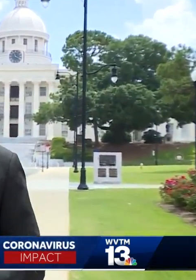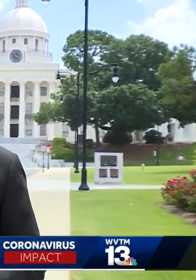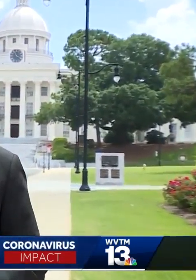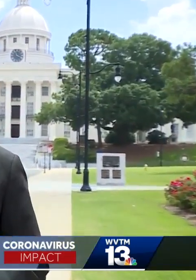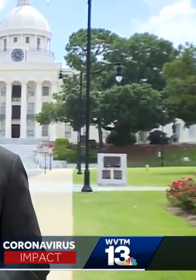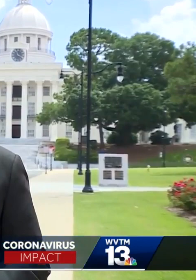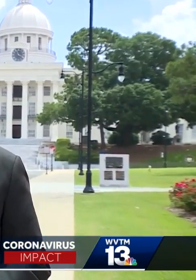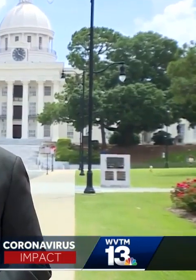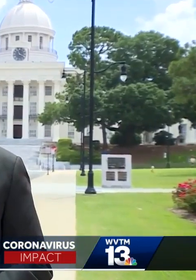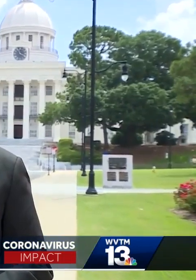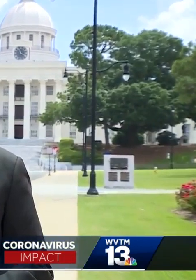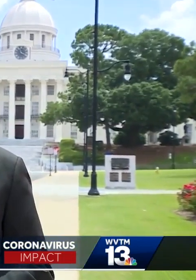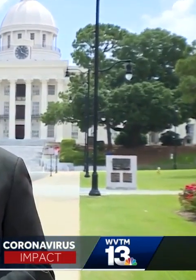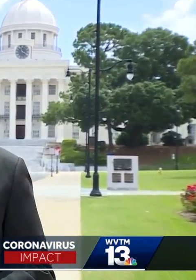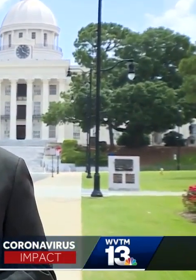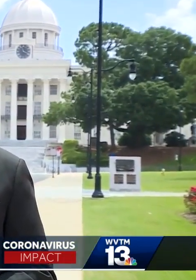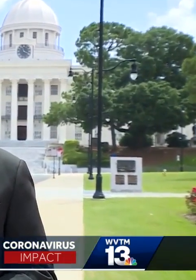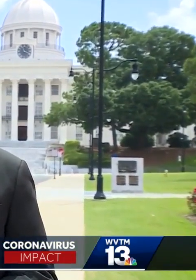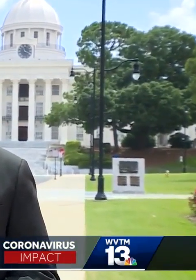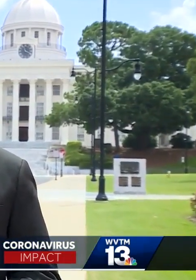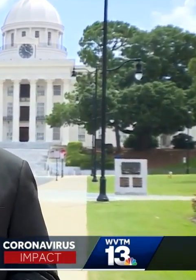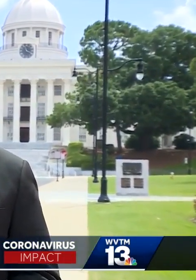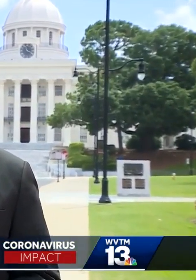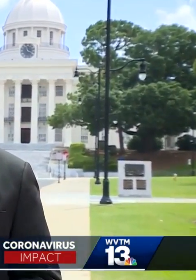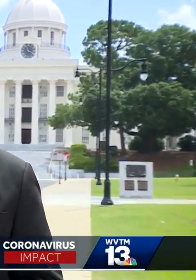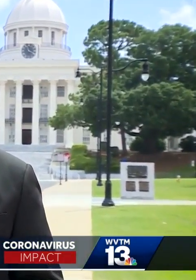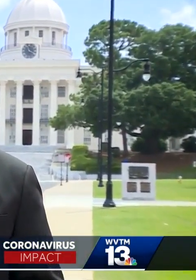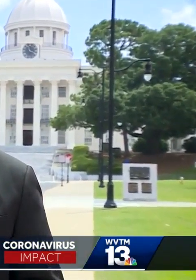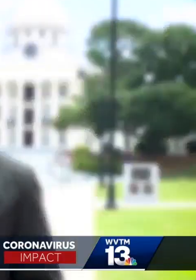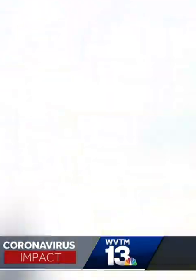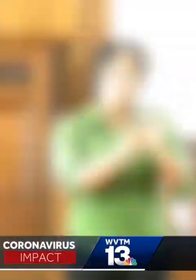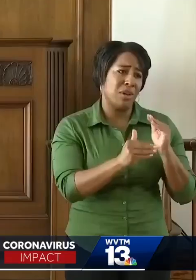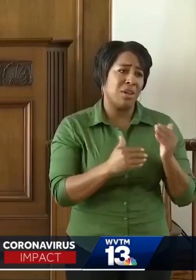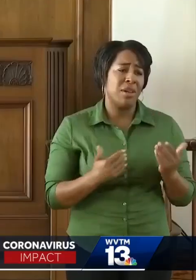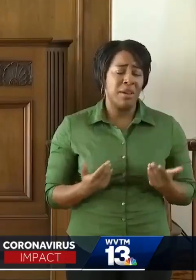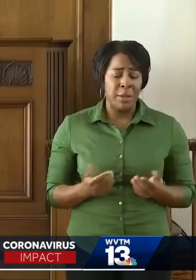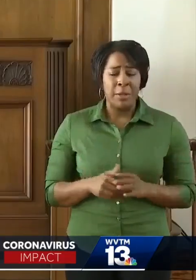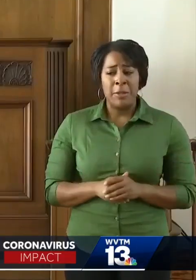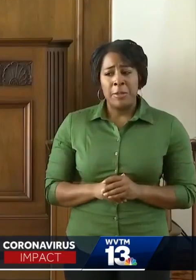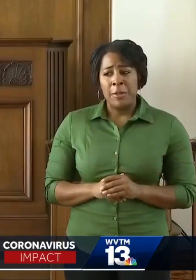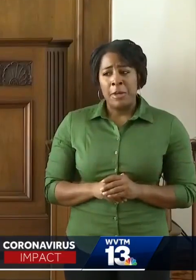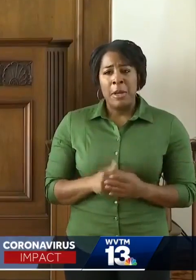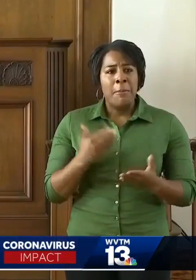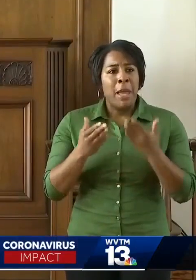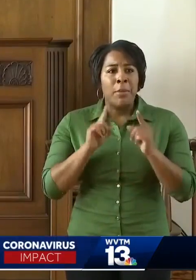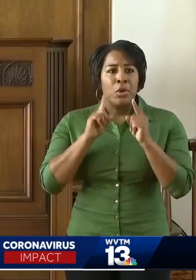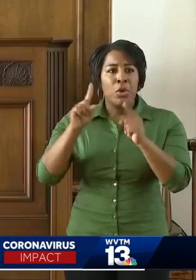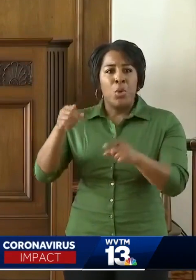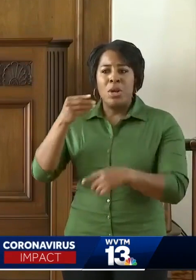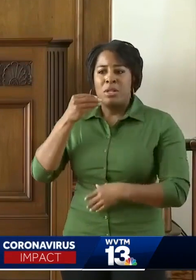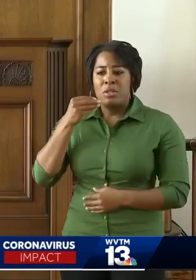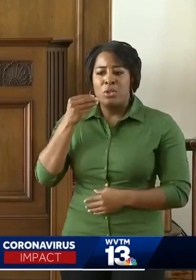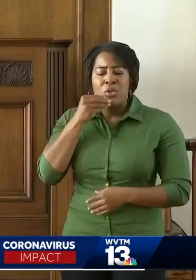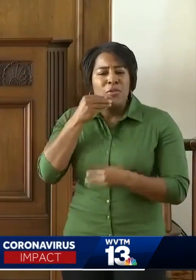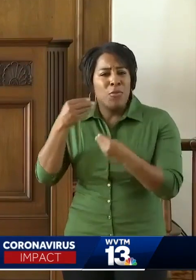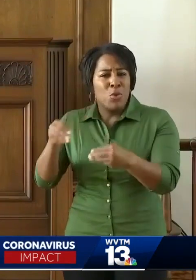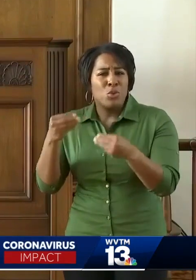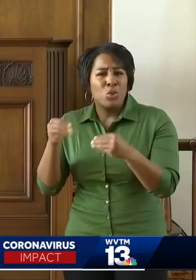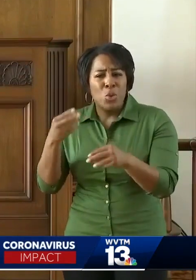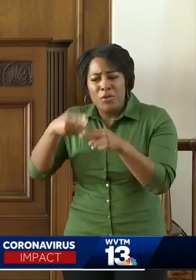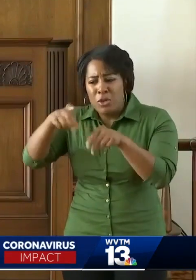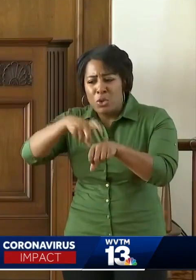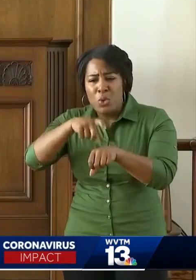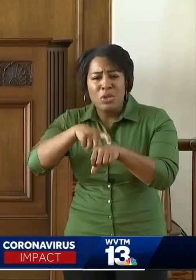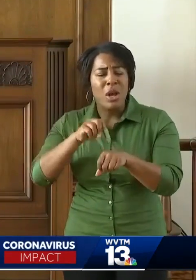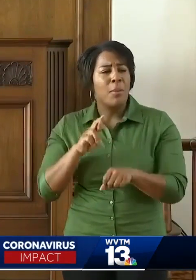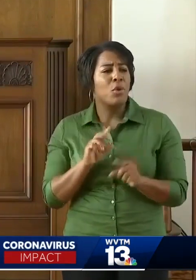ordinance, she says wearing a mask is both good for you and the people around you. Even if you just run into the grocery store or go and pick up